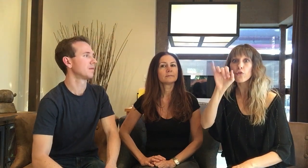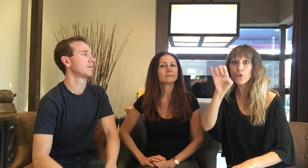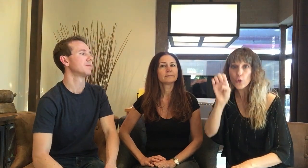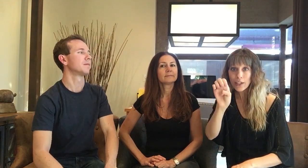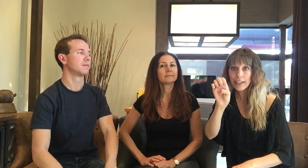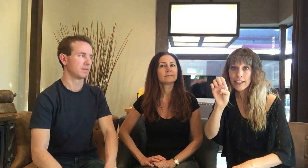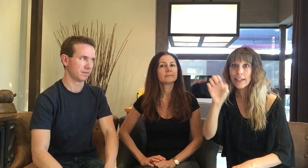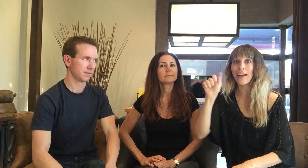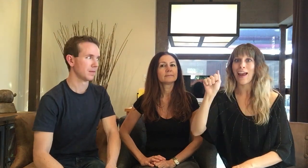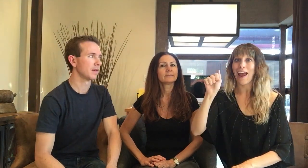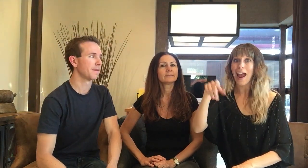Foodie.